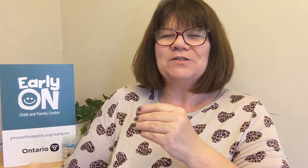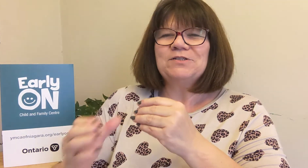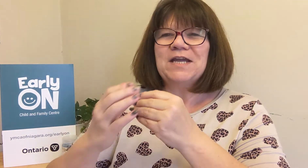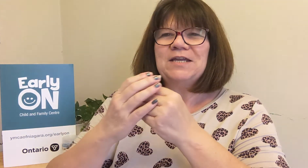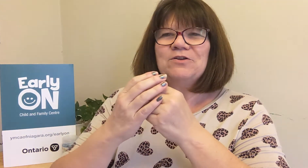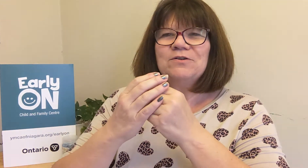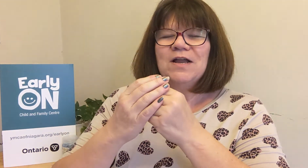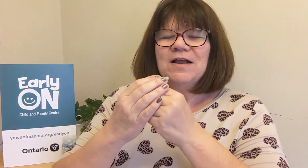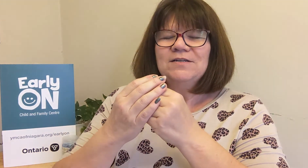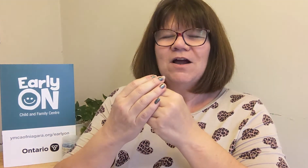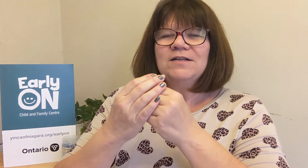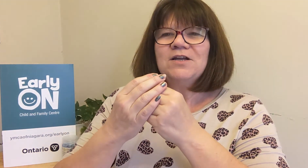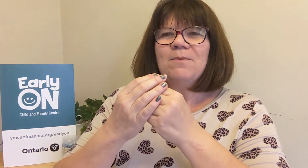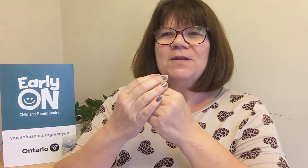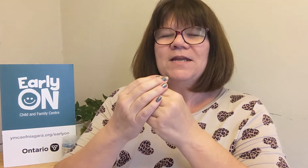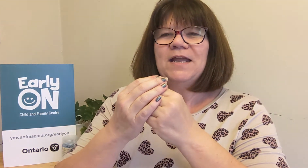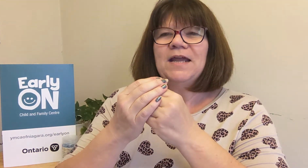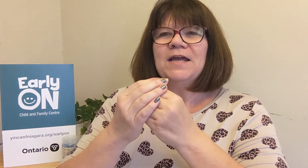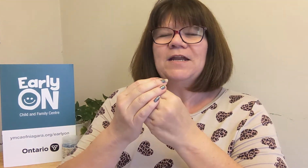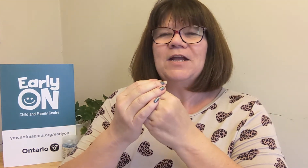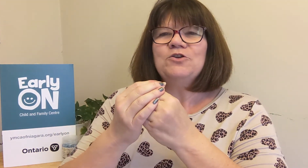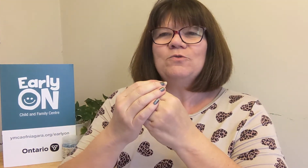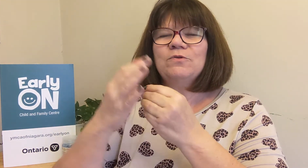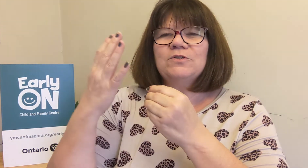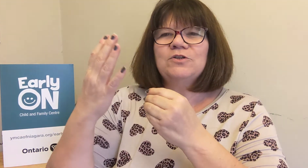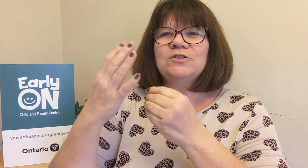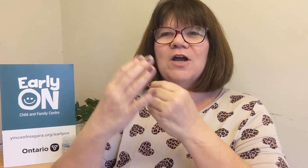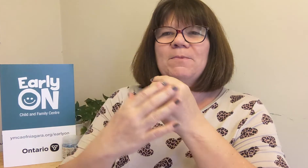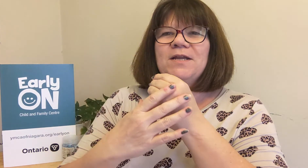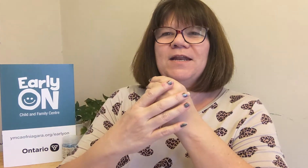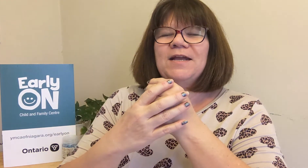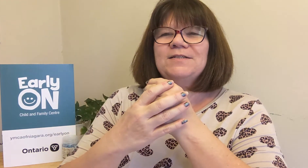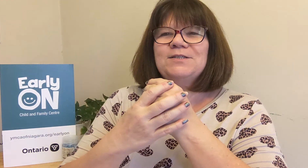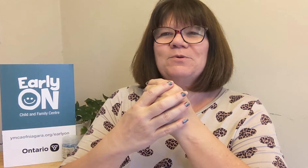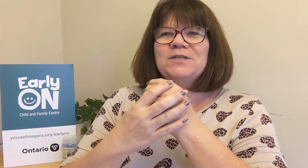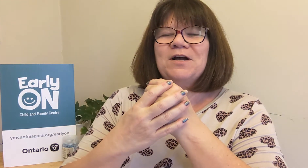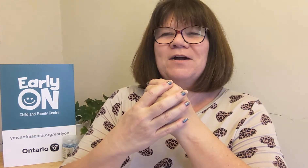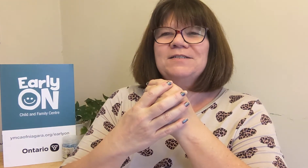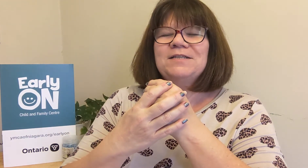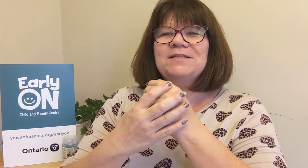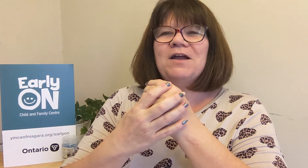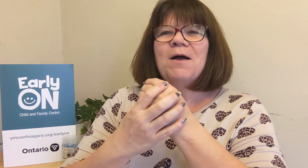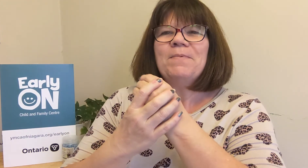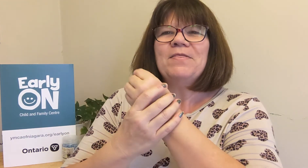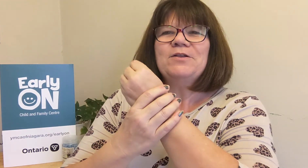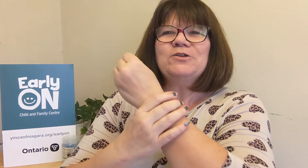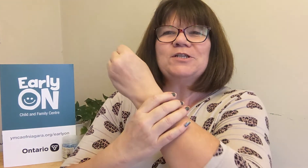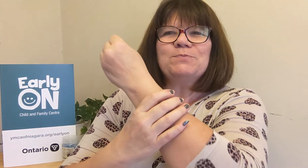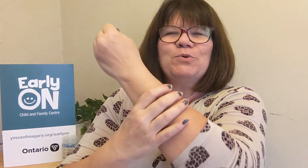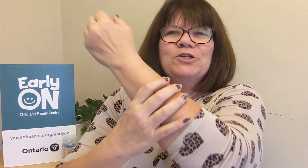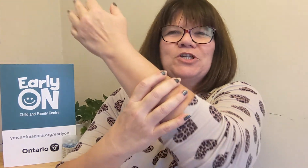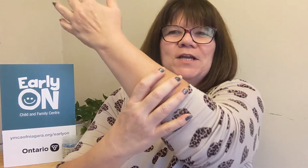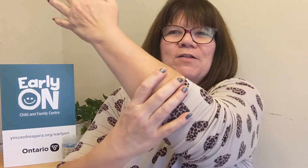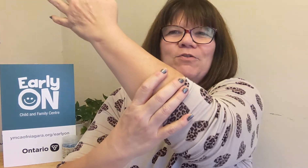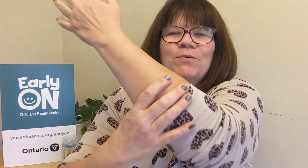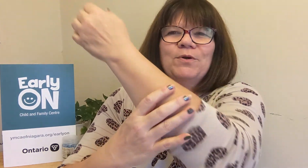you take your non-dominant hand and your dominant hand is holding on to the top and then you're just pushing it through.